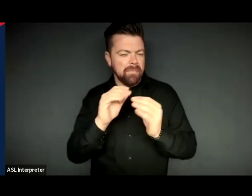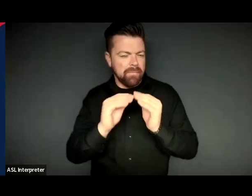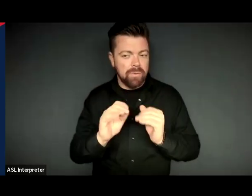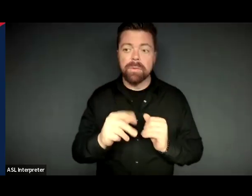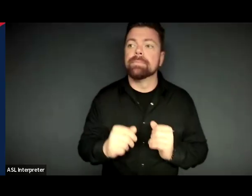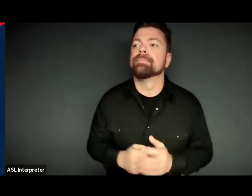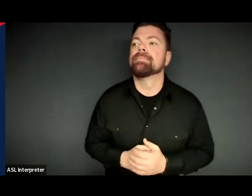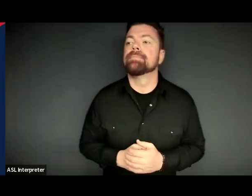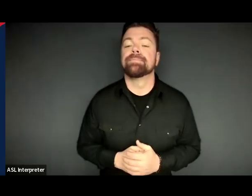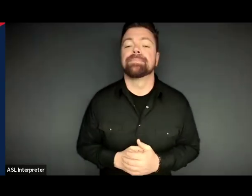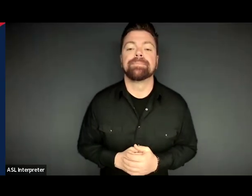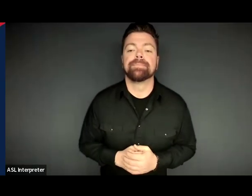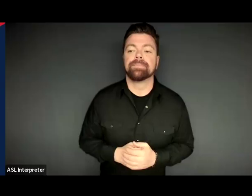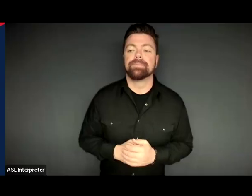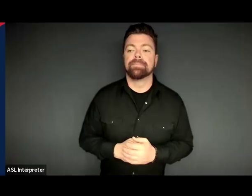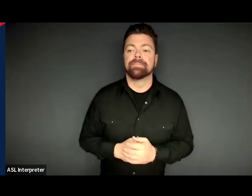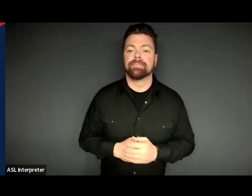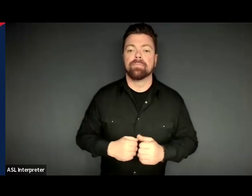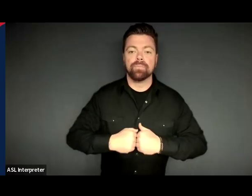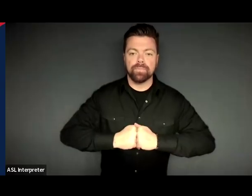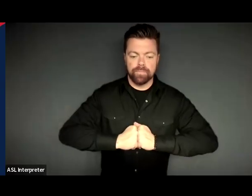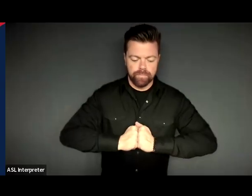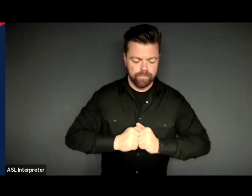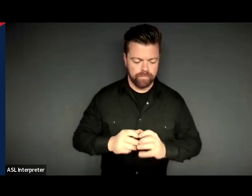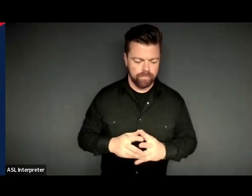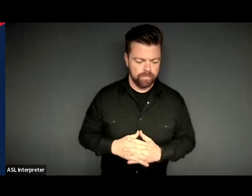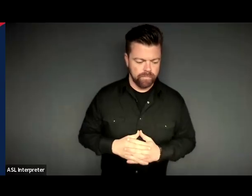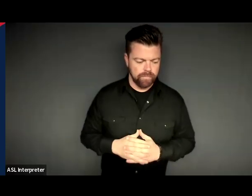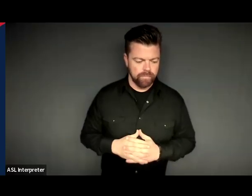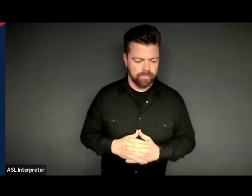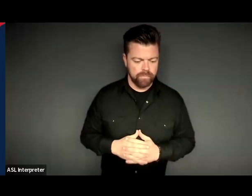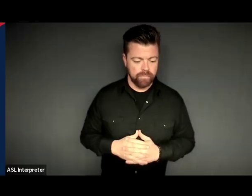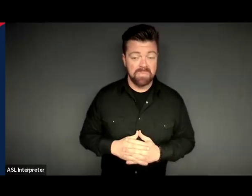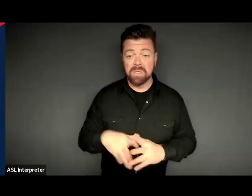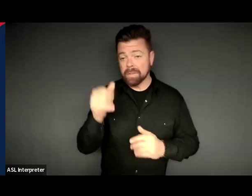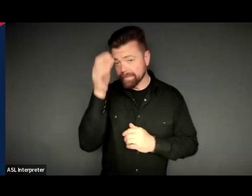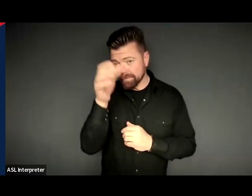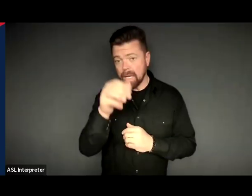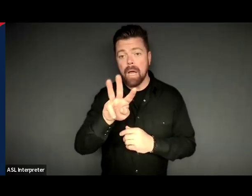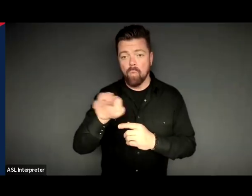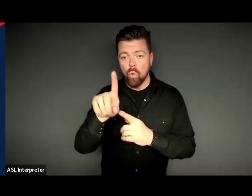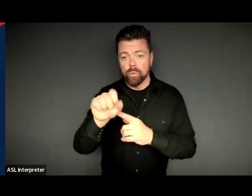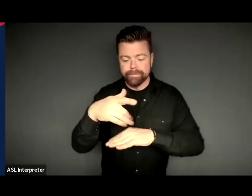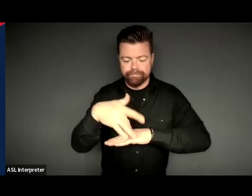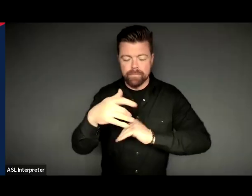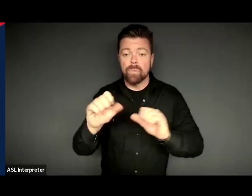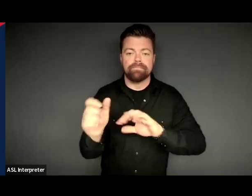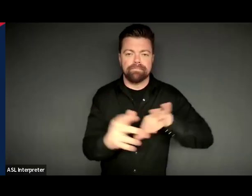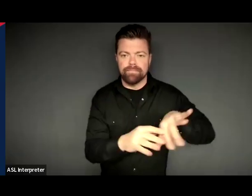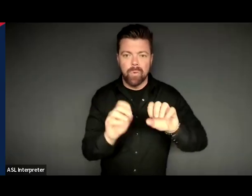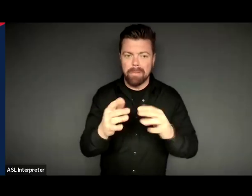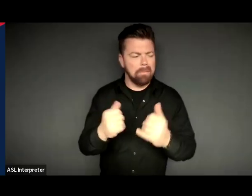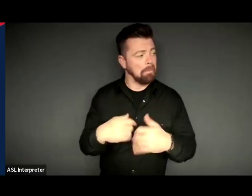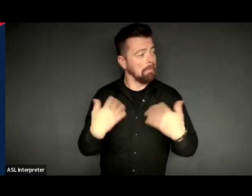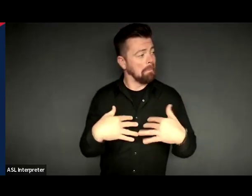And so, anyway, that's something about wounds. So, I went on quite a bit about